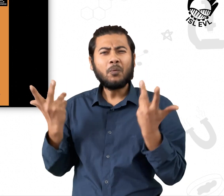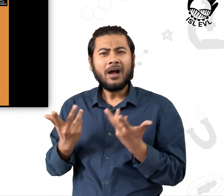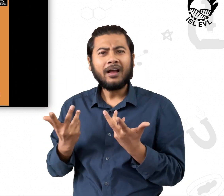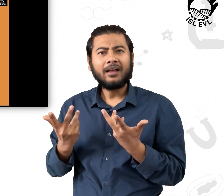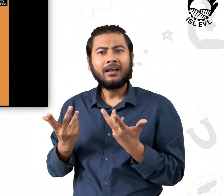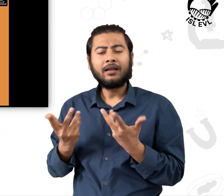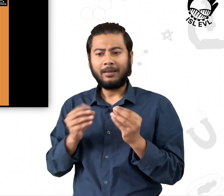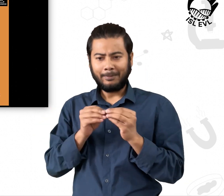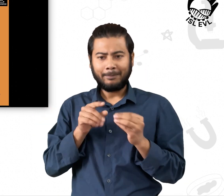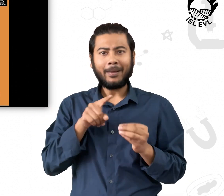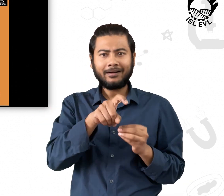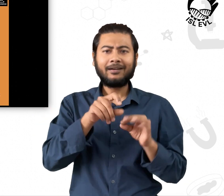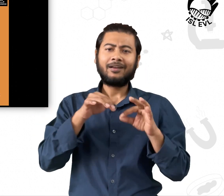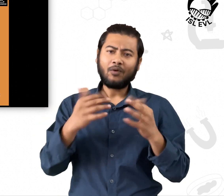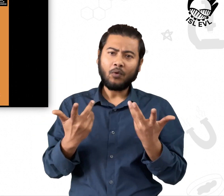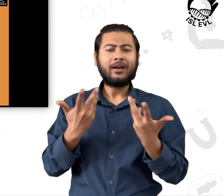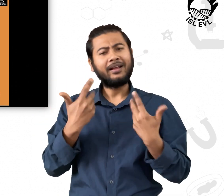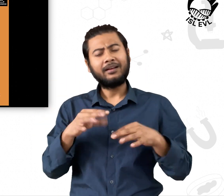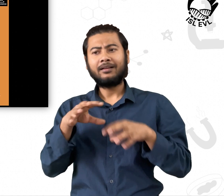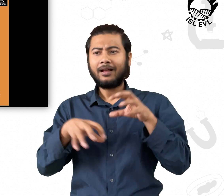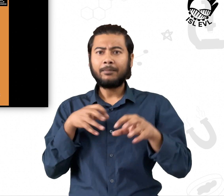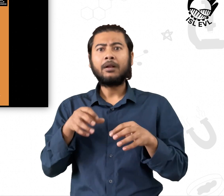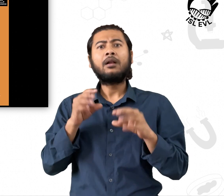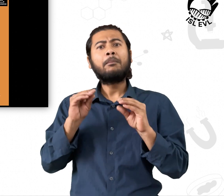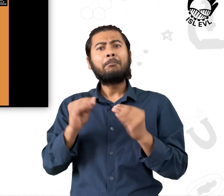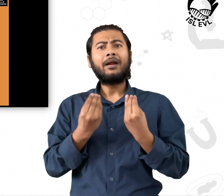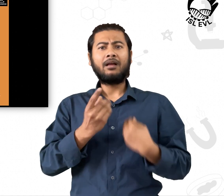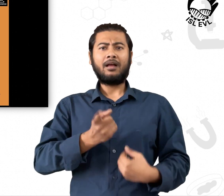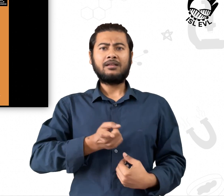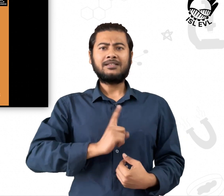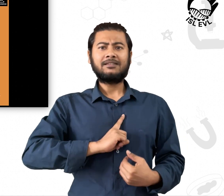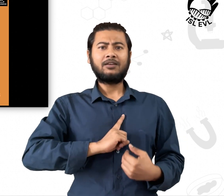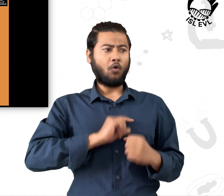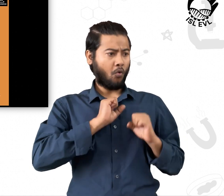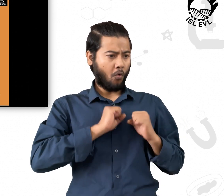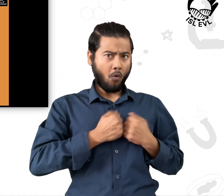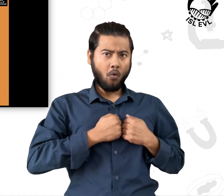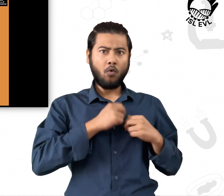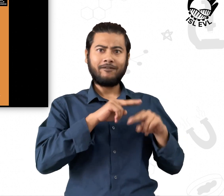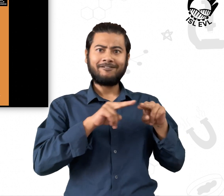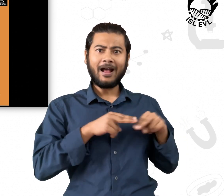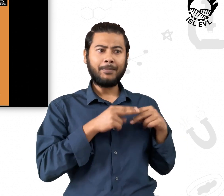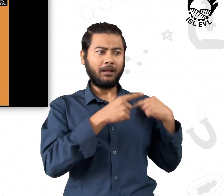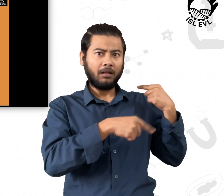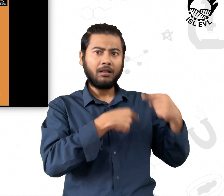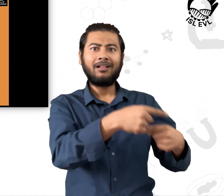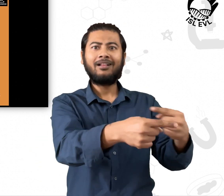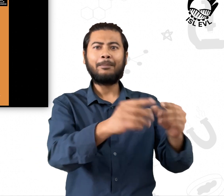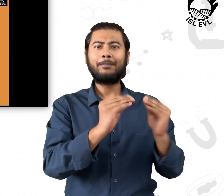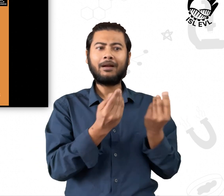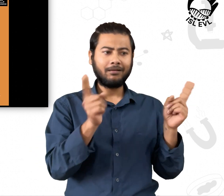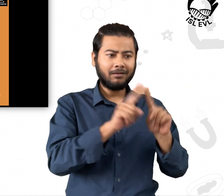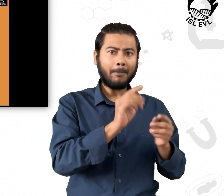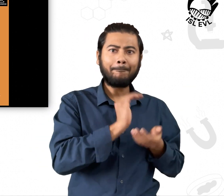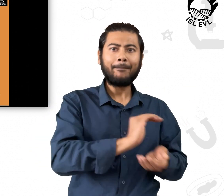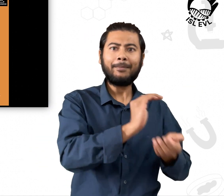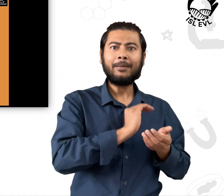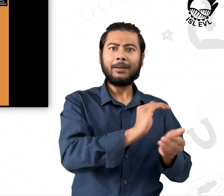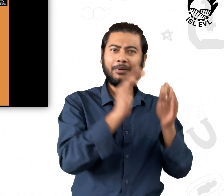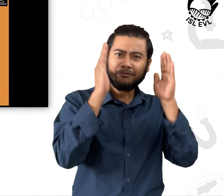In theory, those energy or resources can be diverted towards making more offsprings, making more babies of yourself. So